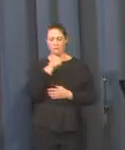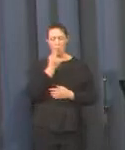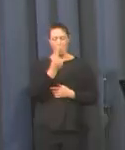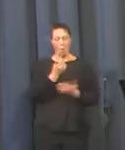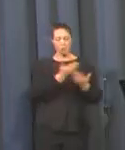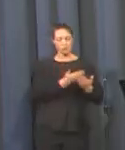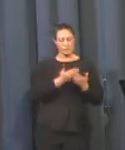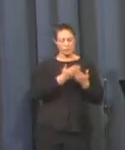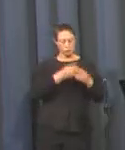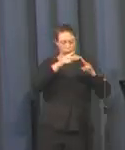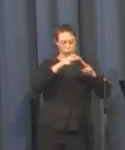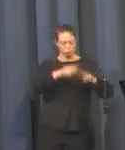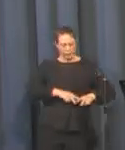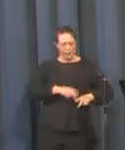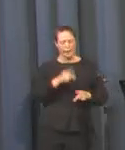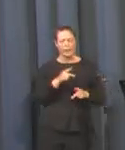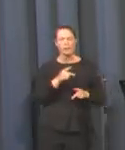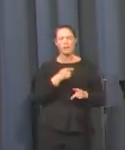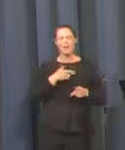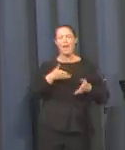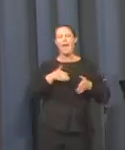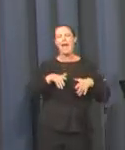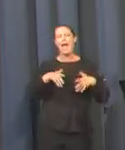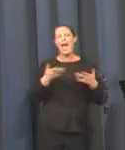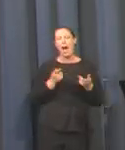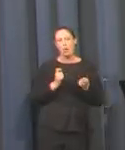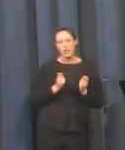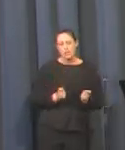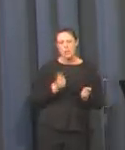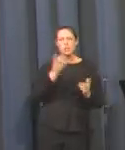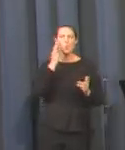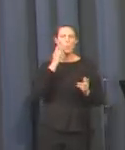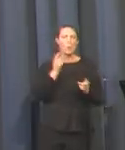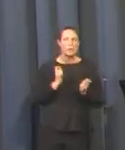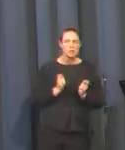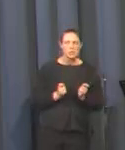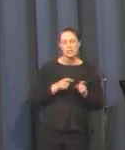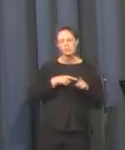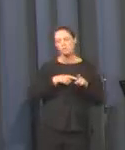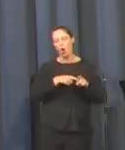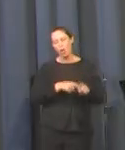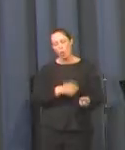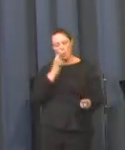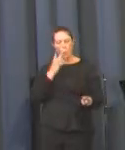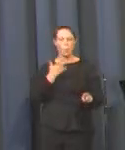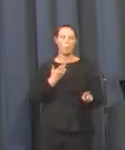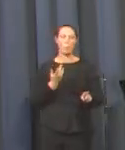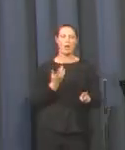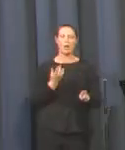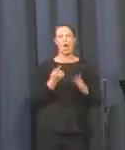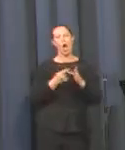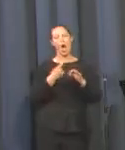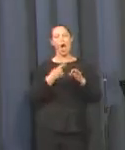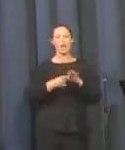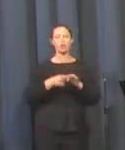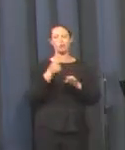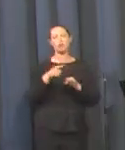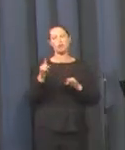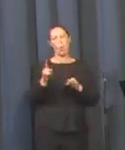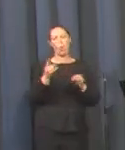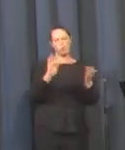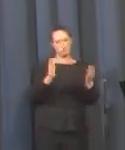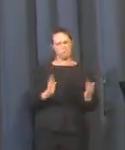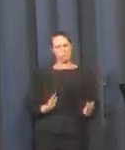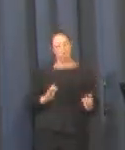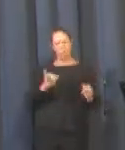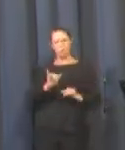they're all slightly different in their methodology about when they test, when they follow up, what specific score range they were looking at, because there's different